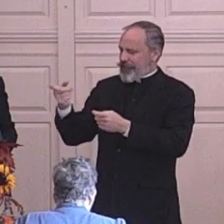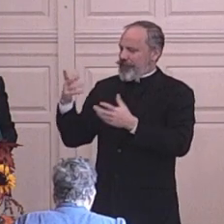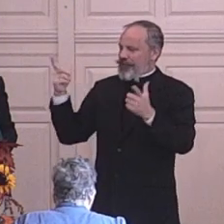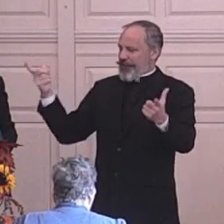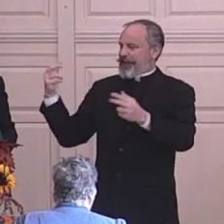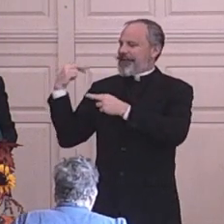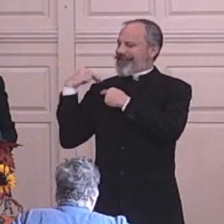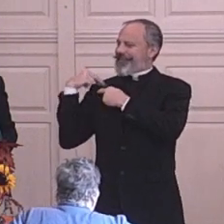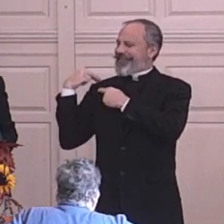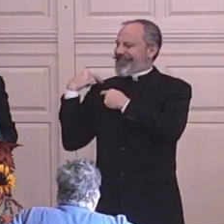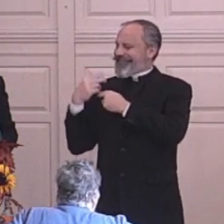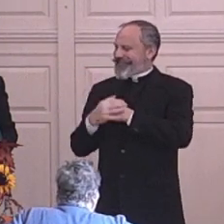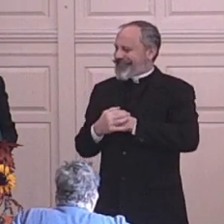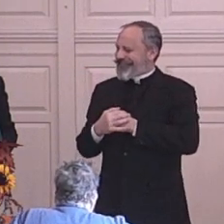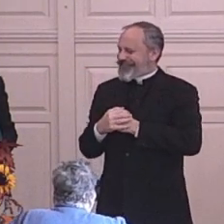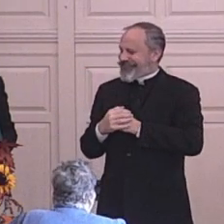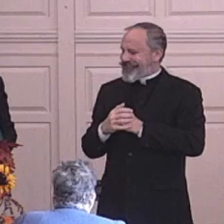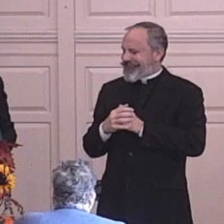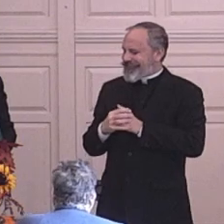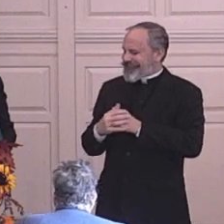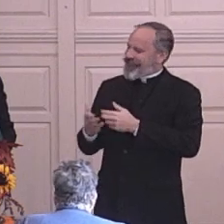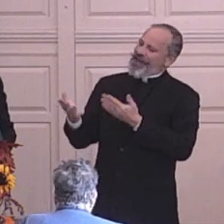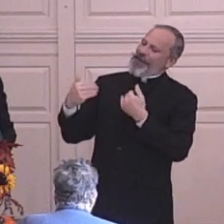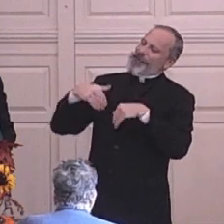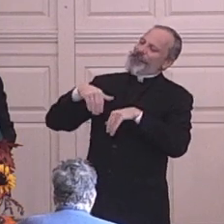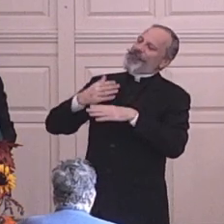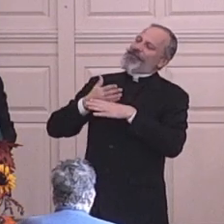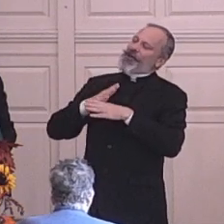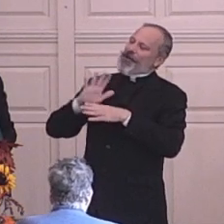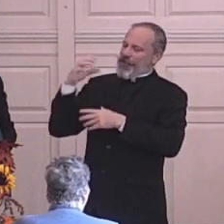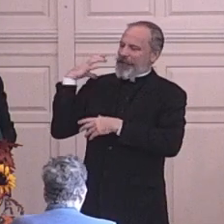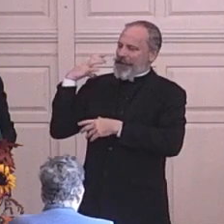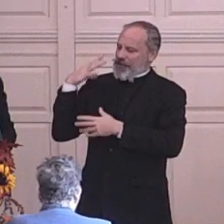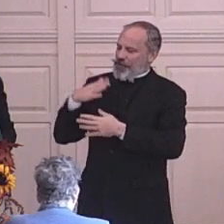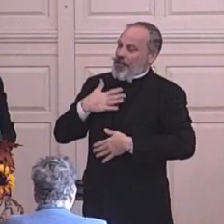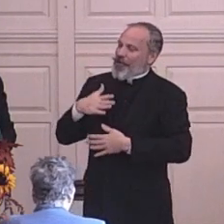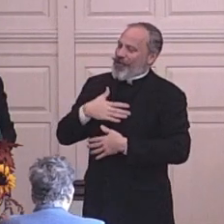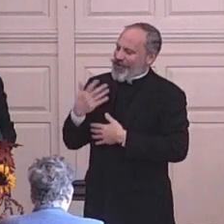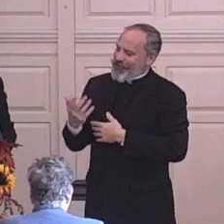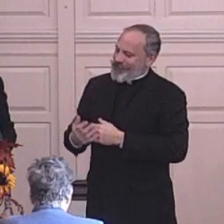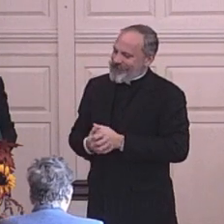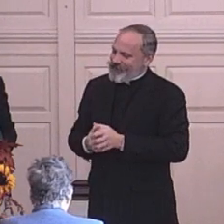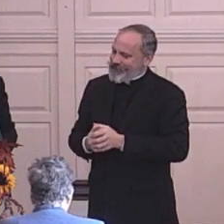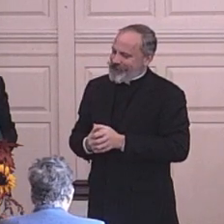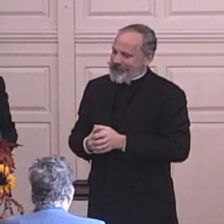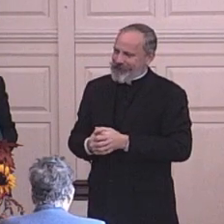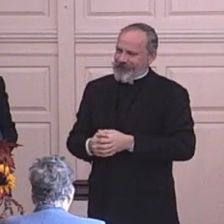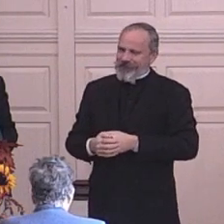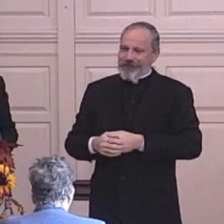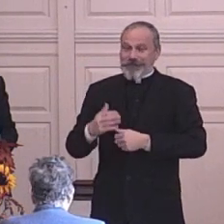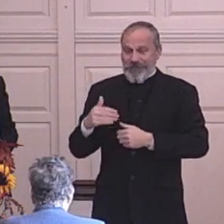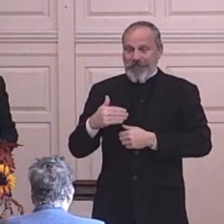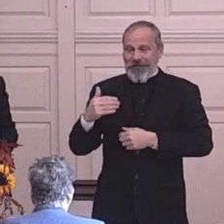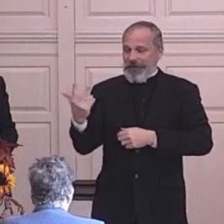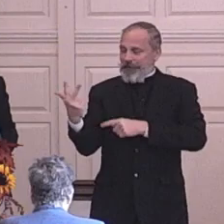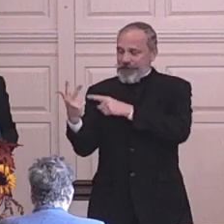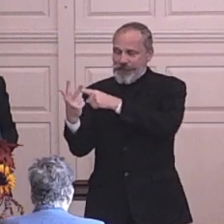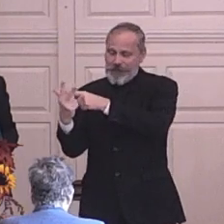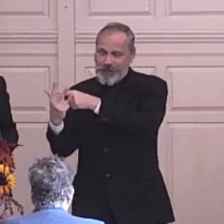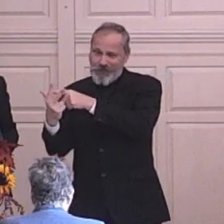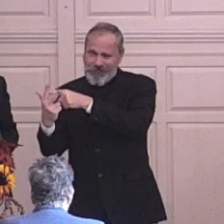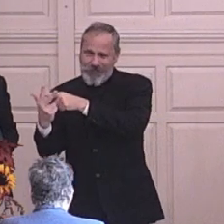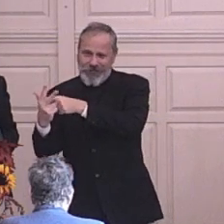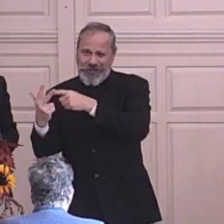great responsibilities. Come, share your master's joy." Then the one who had